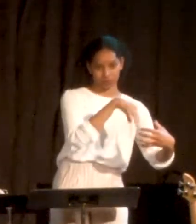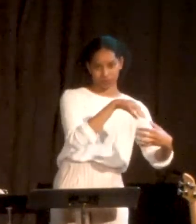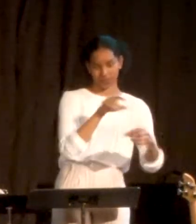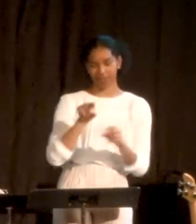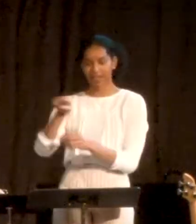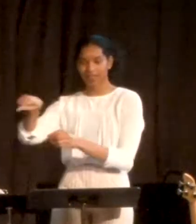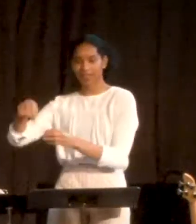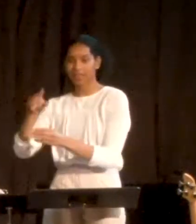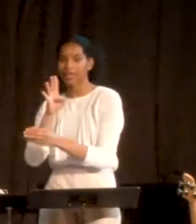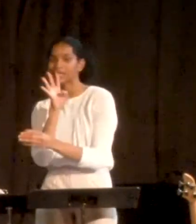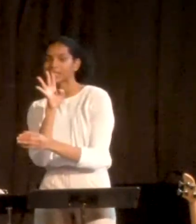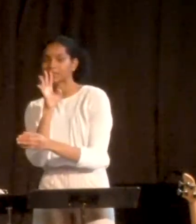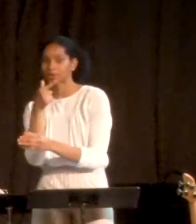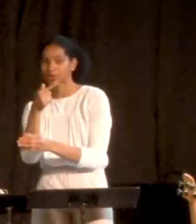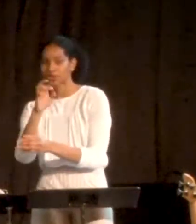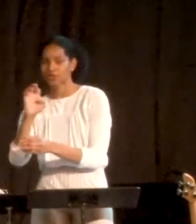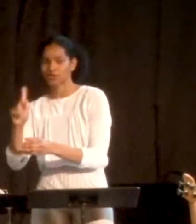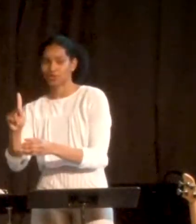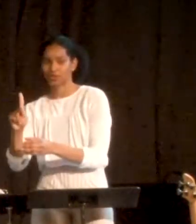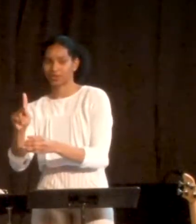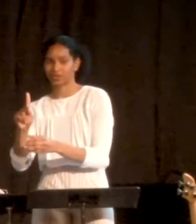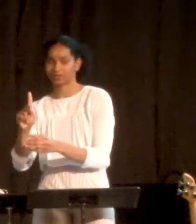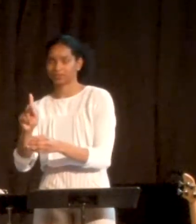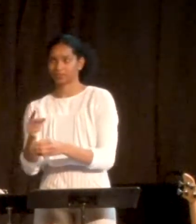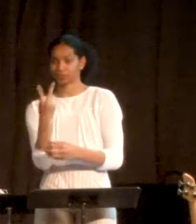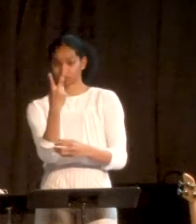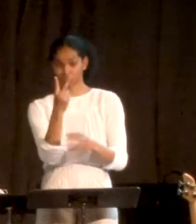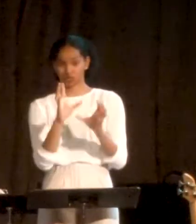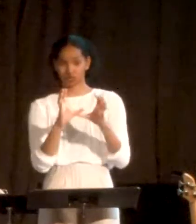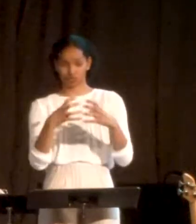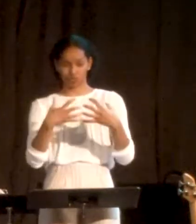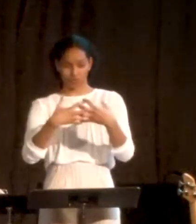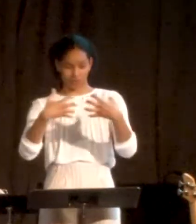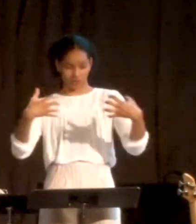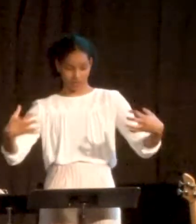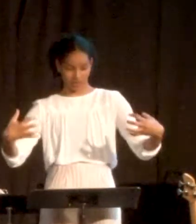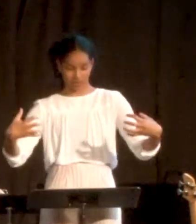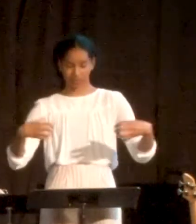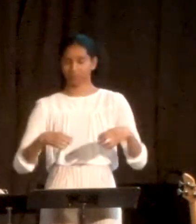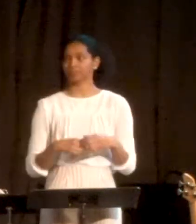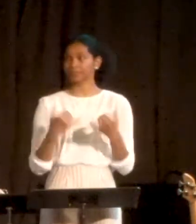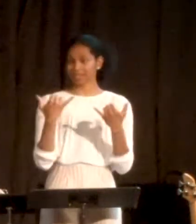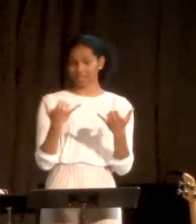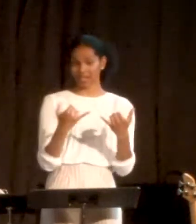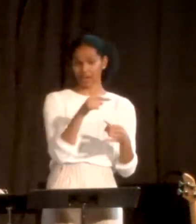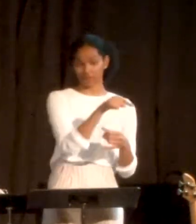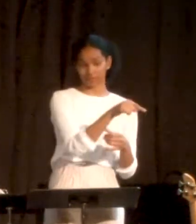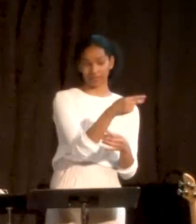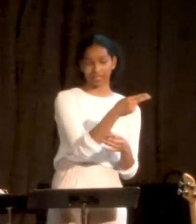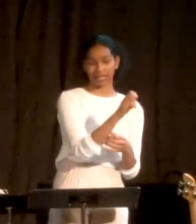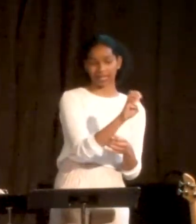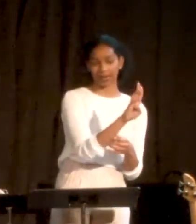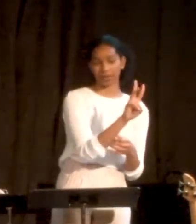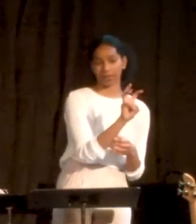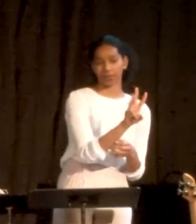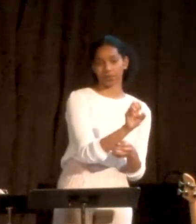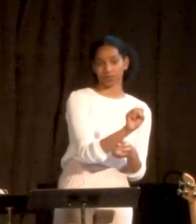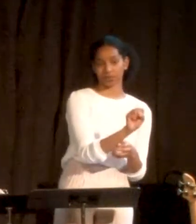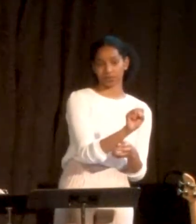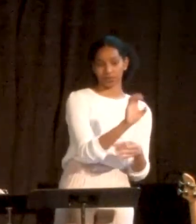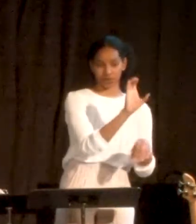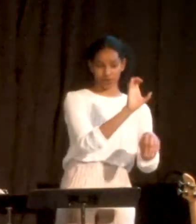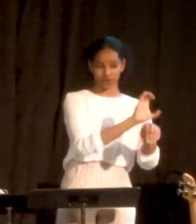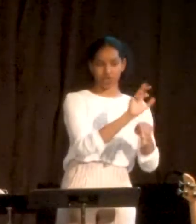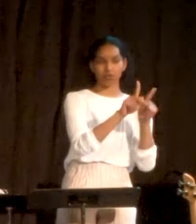Hellenists. There are two groups separated by language. Now, the Hebrews were those church people